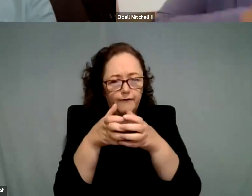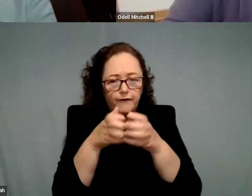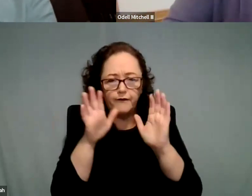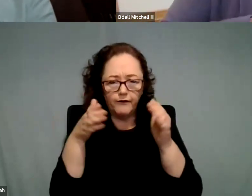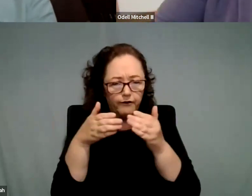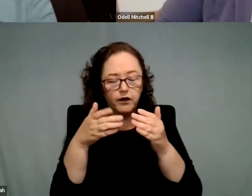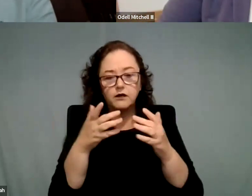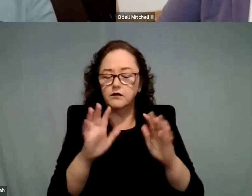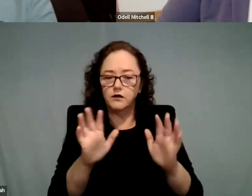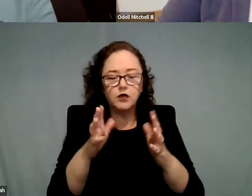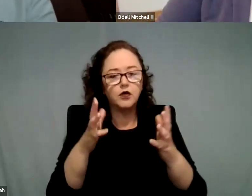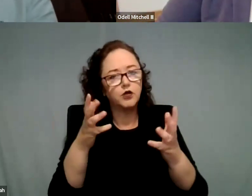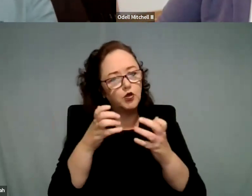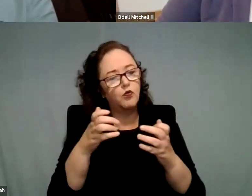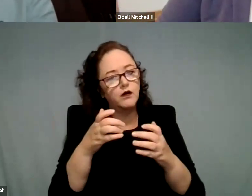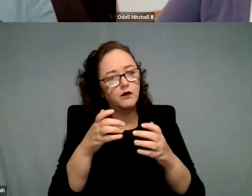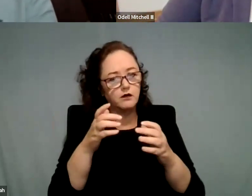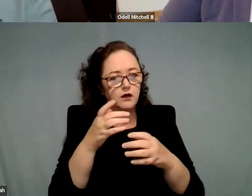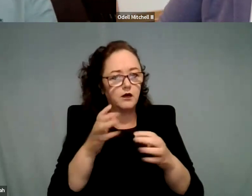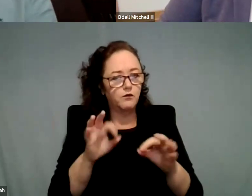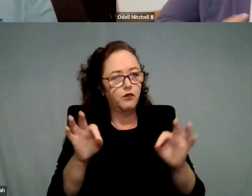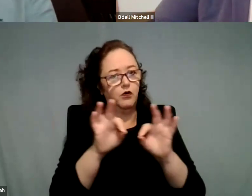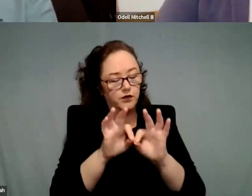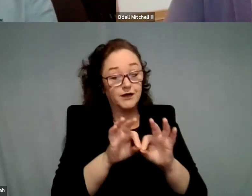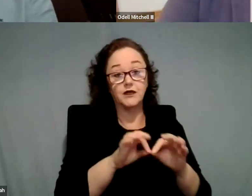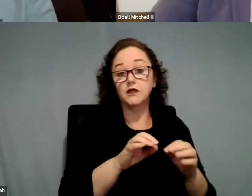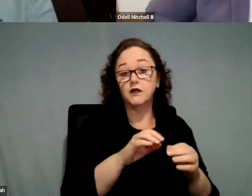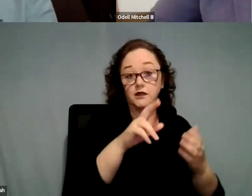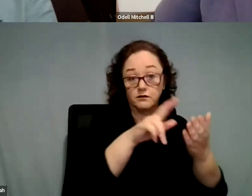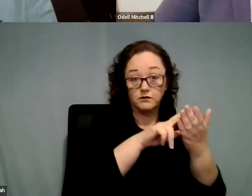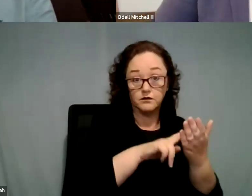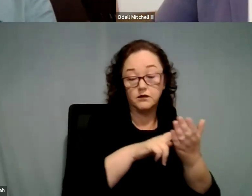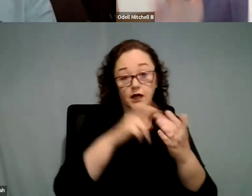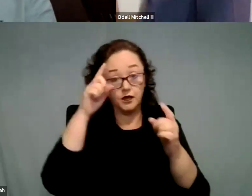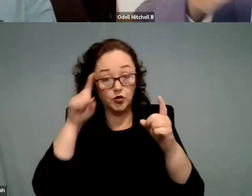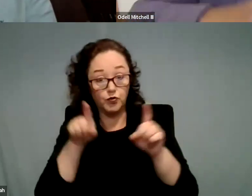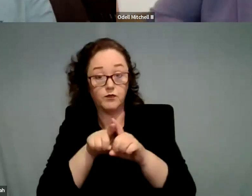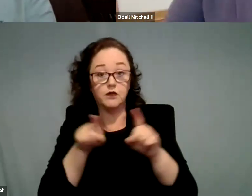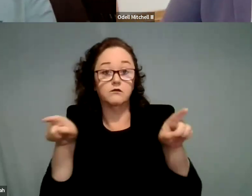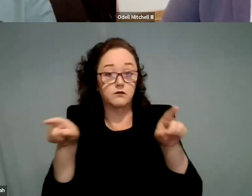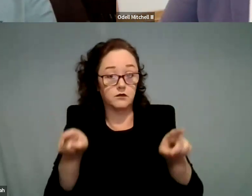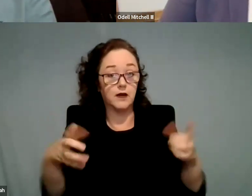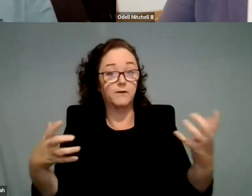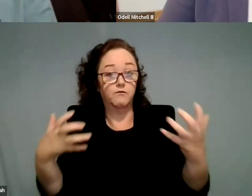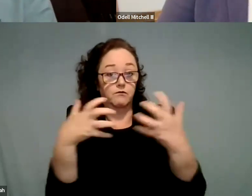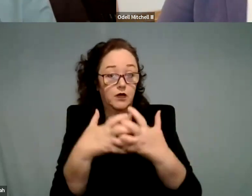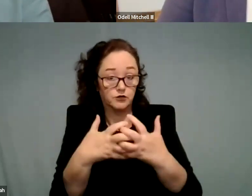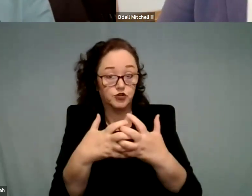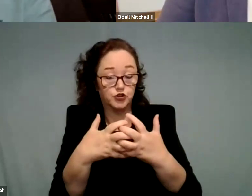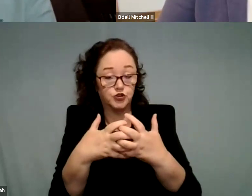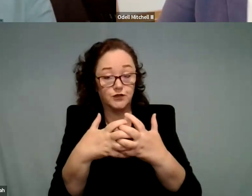is lining up with the actual insurance and the actual agreement that you have there in that sense. So spiked.